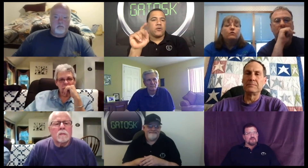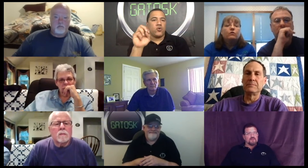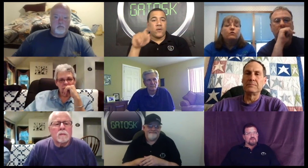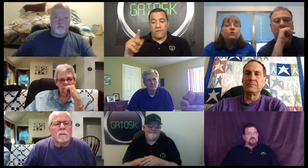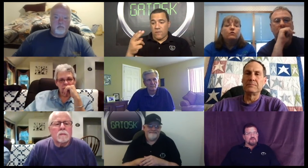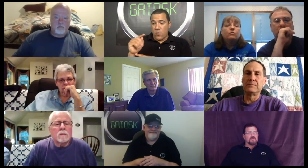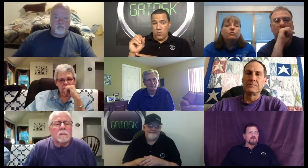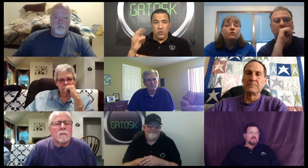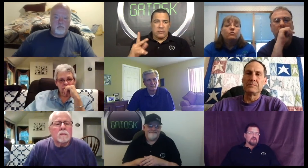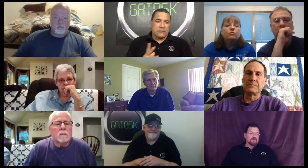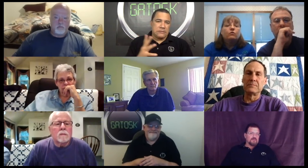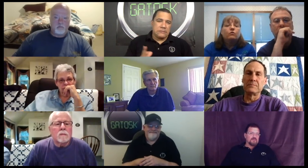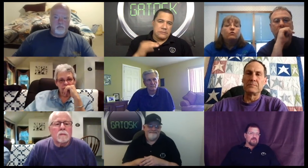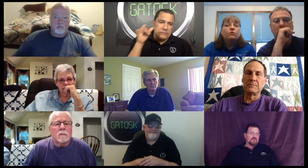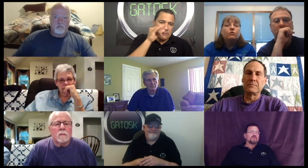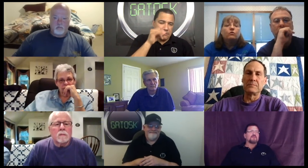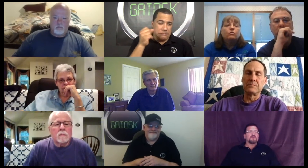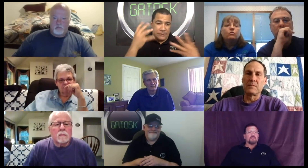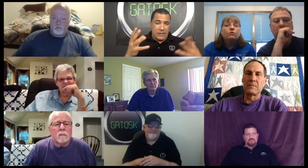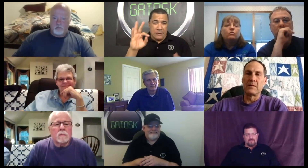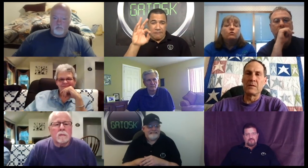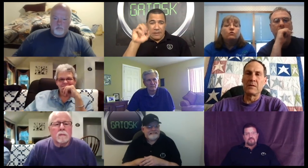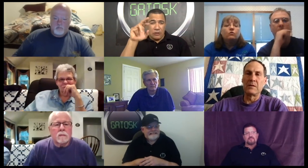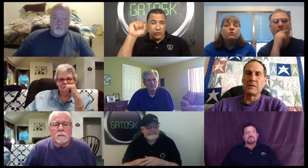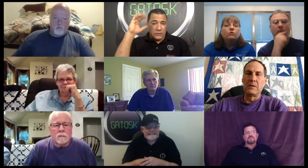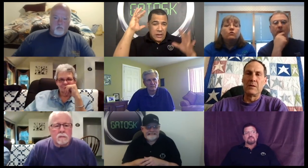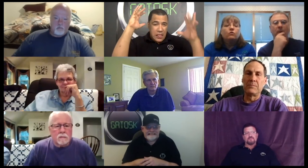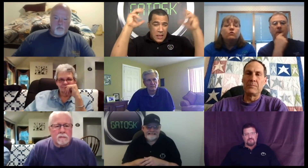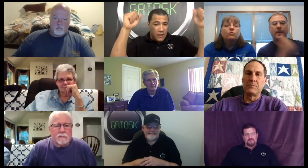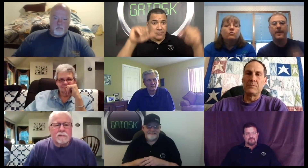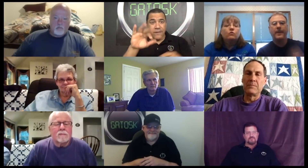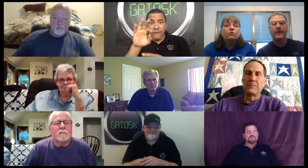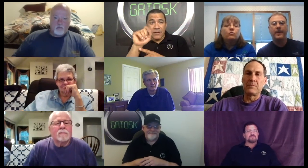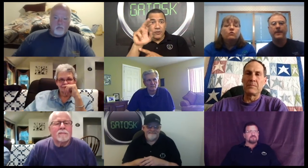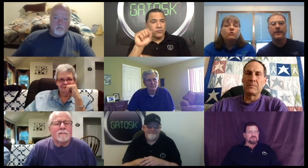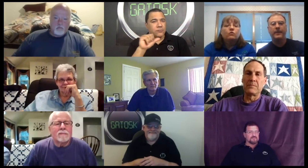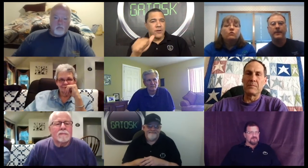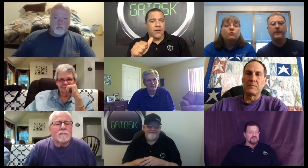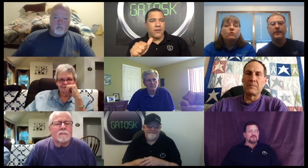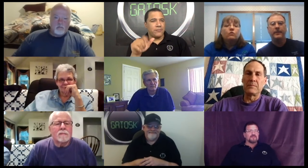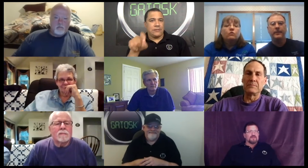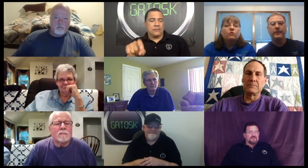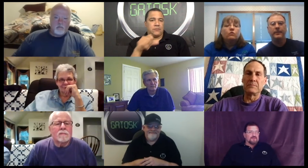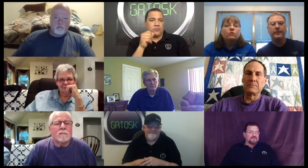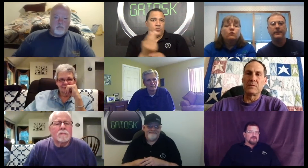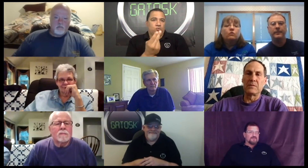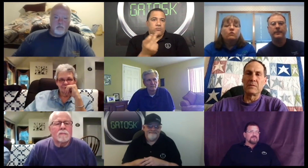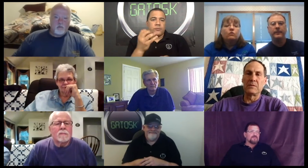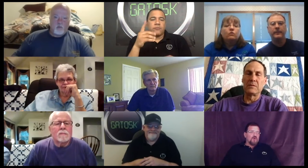might be limited in features. Photoshop is extremely advanced. There's a lot of features to that, and some of those features are really not